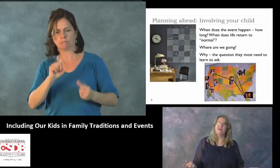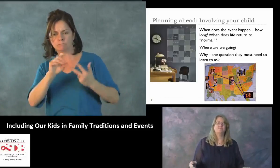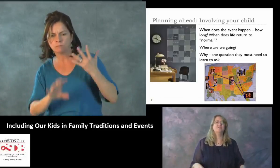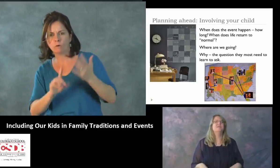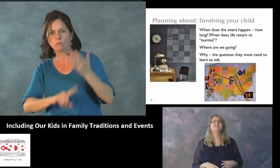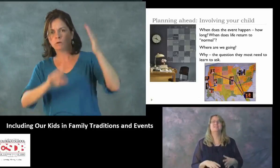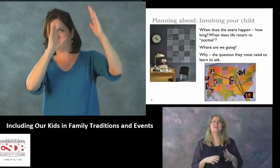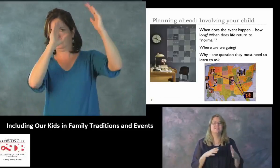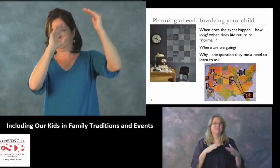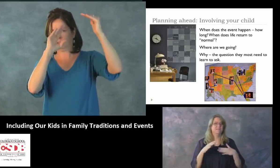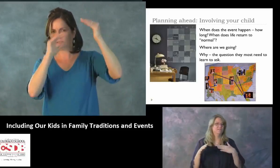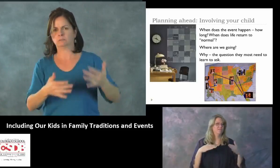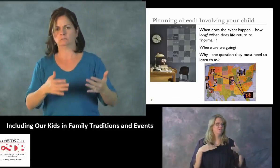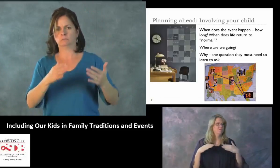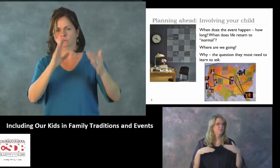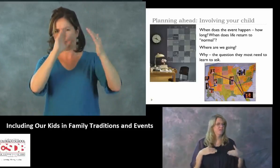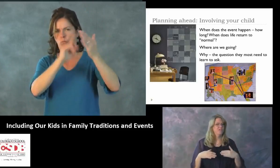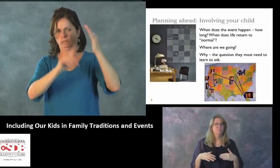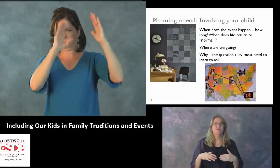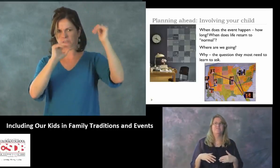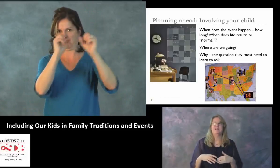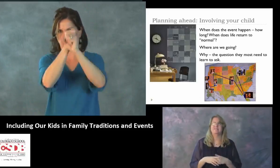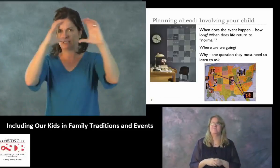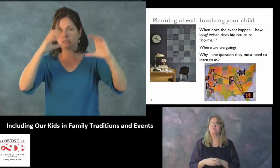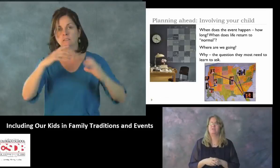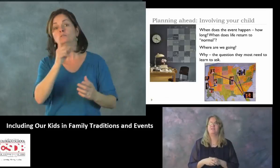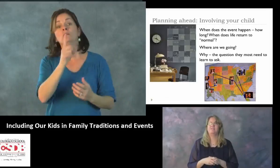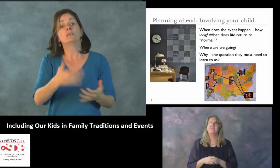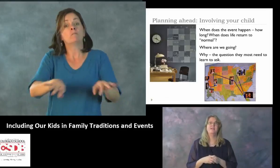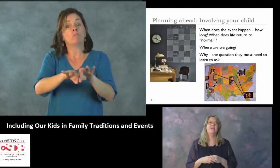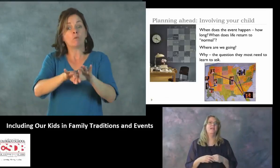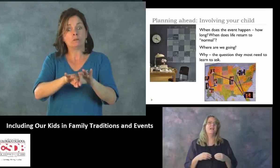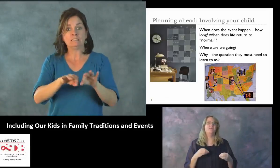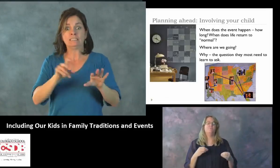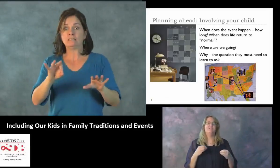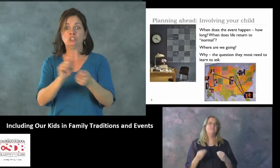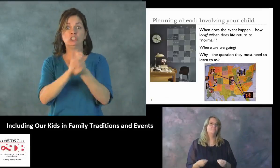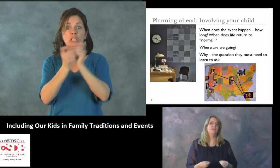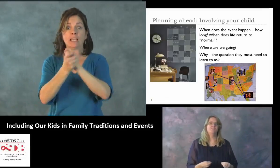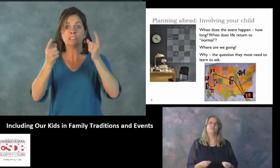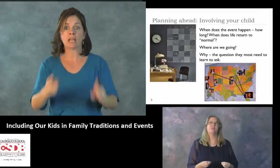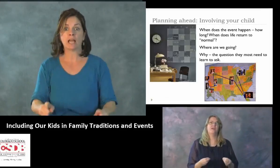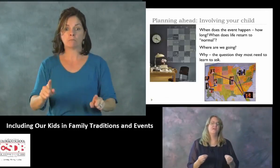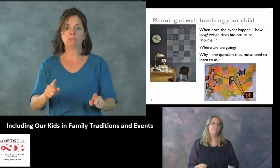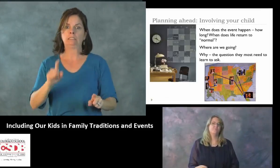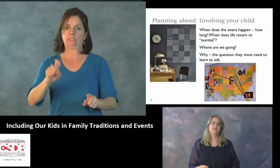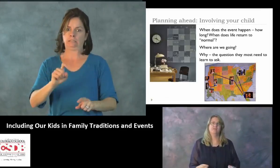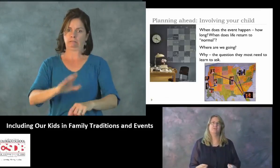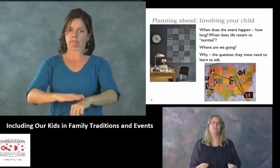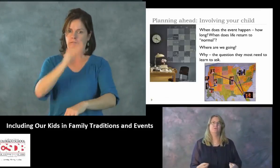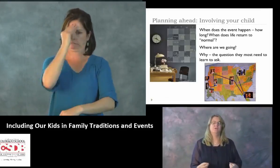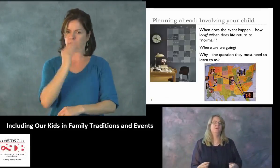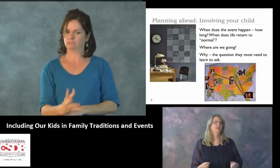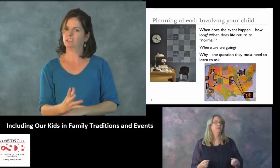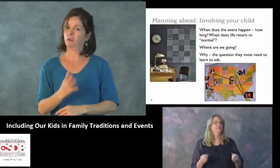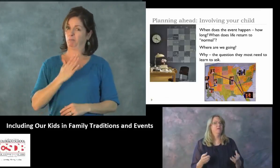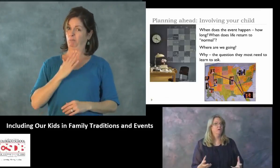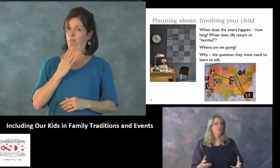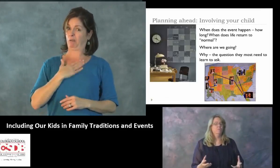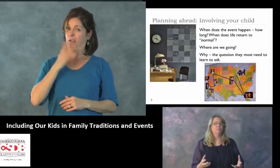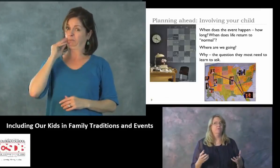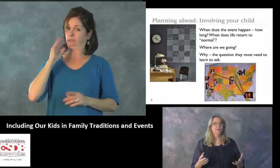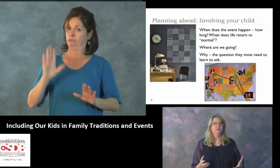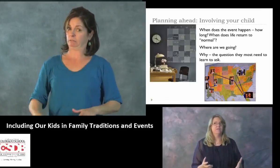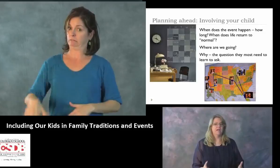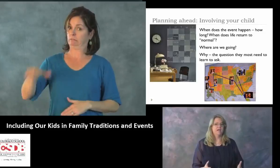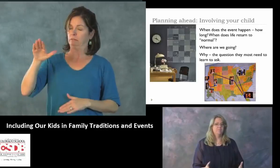at our house because the communication went fast and furious, and we didn't make sure everybody knew,